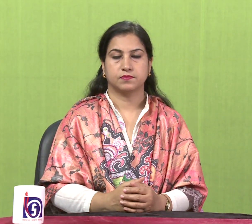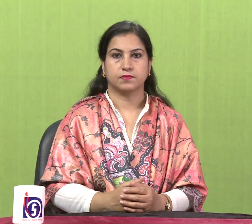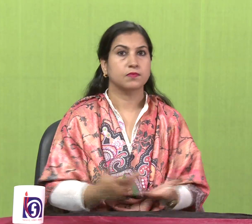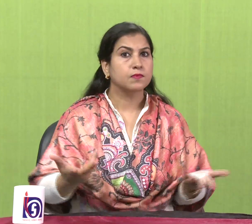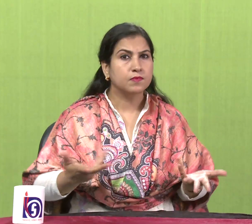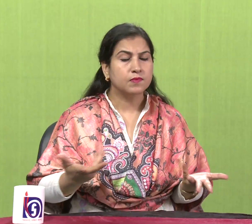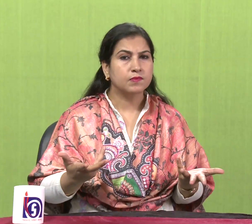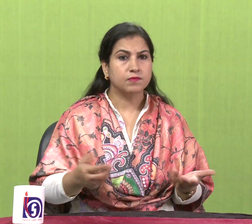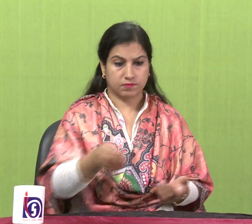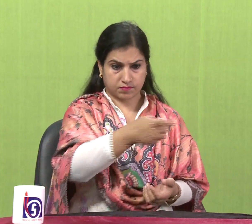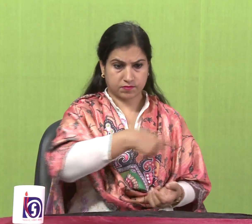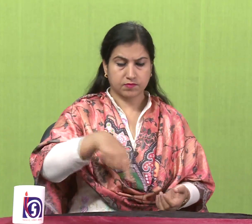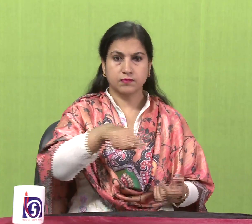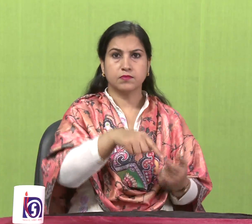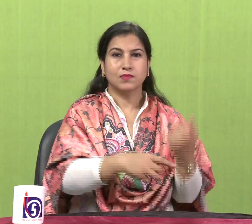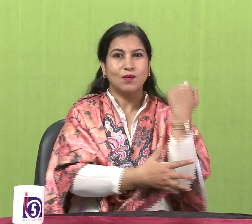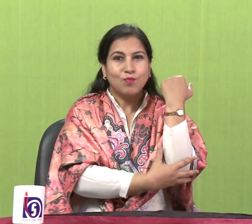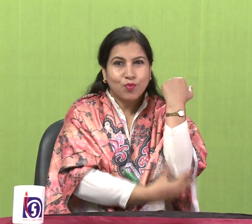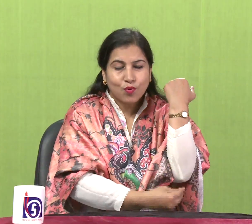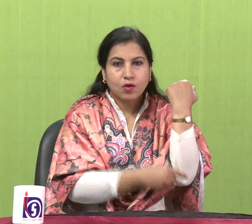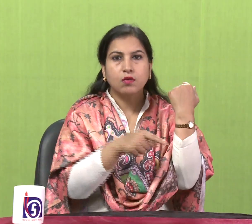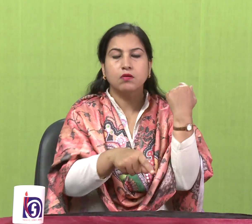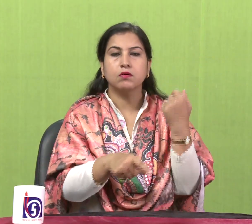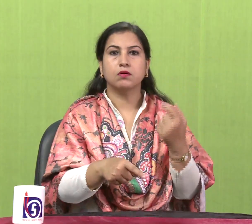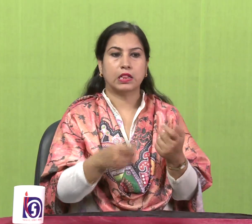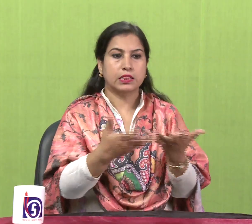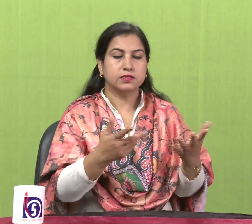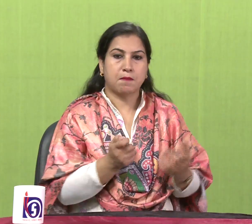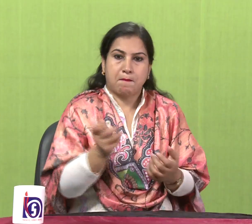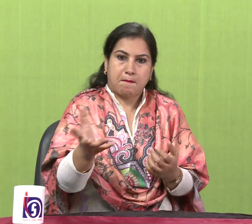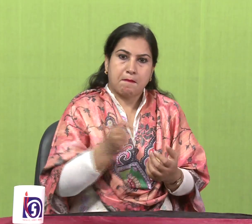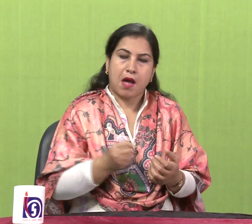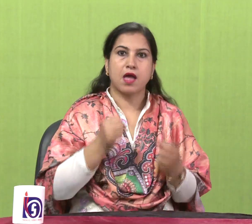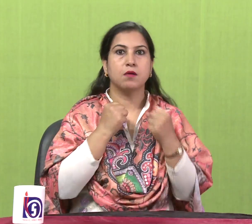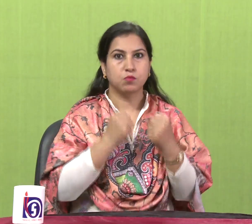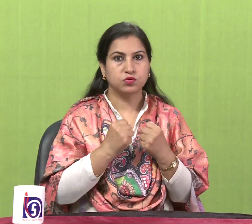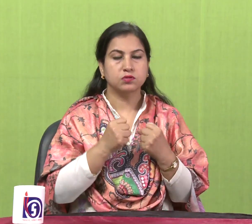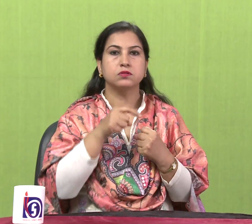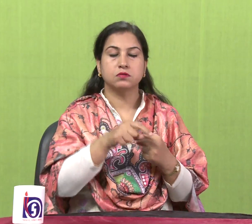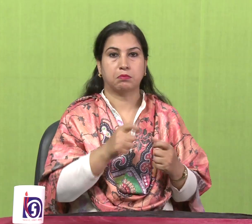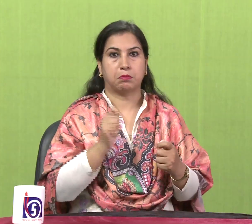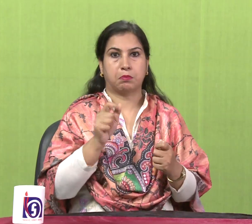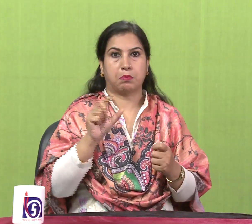because they are poor, therefore can't buy those resources that are costly.